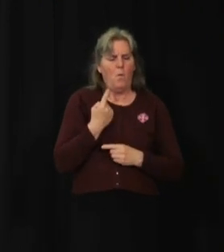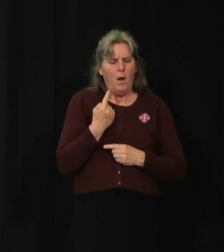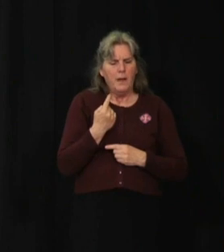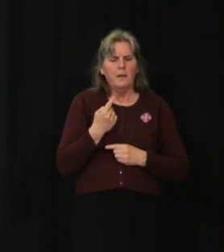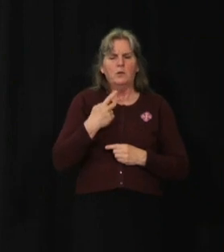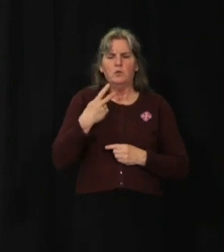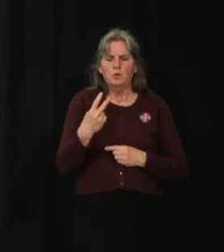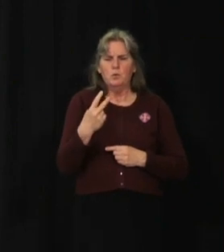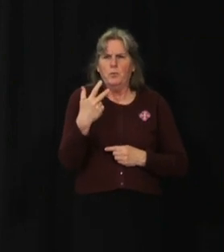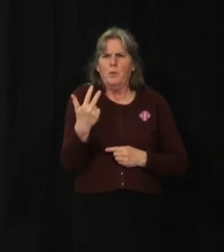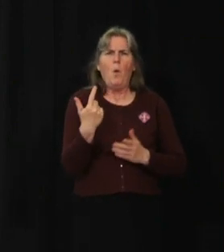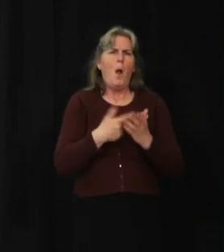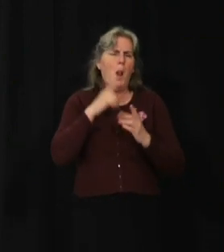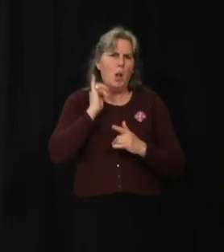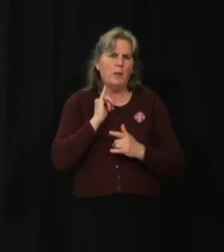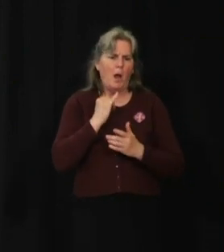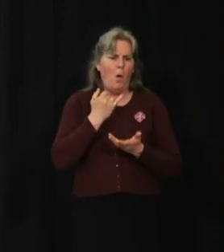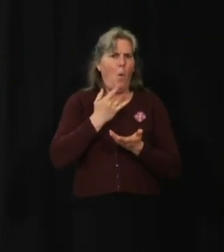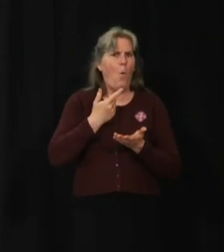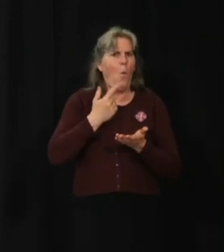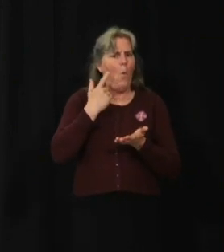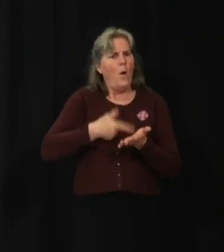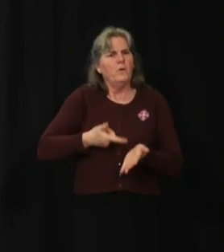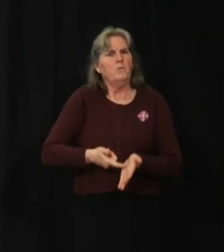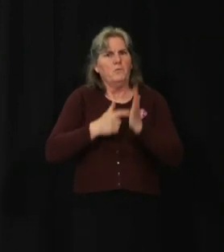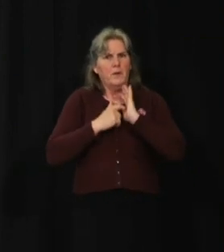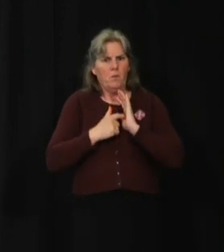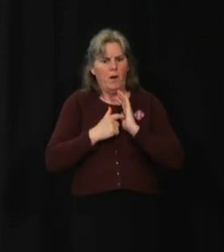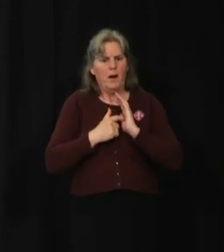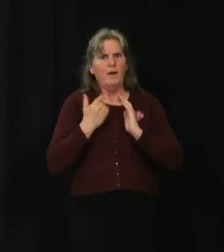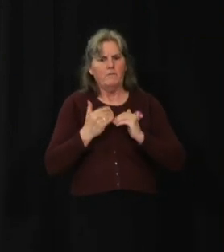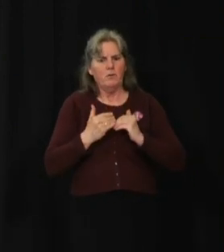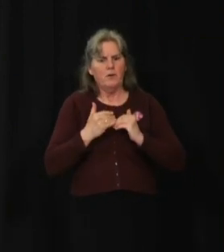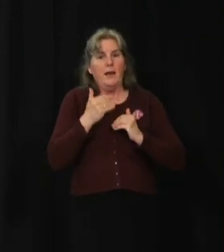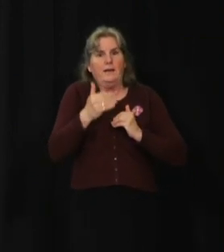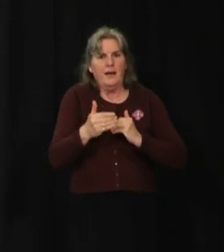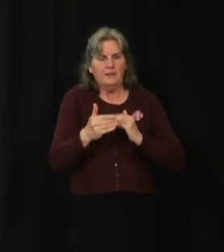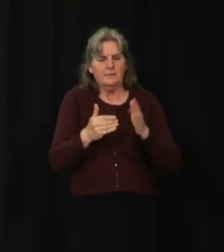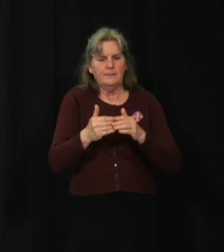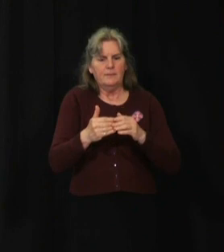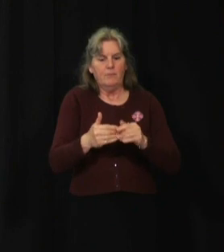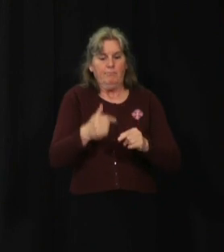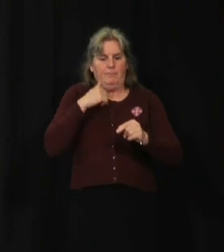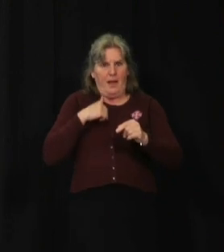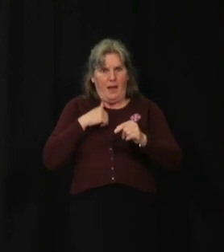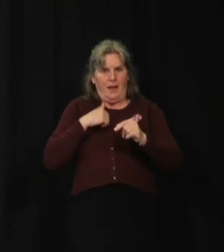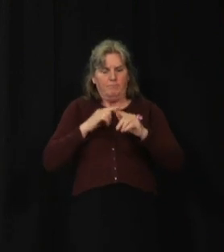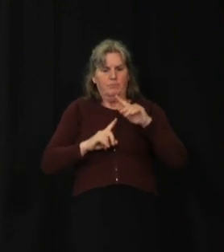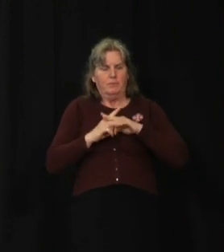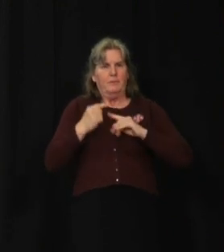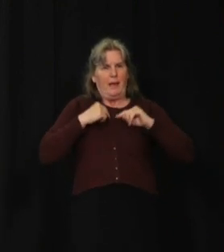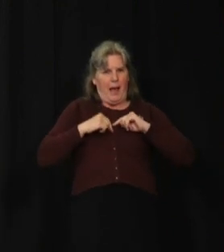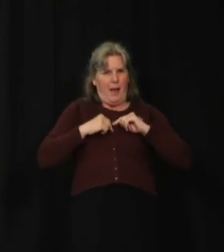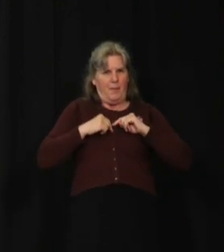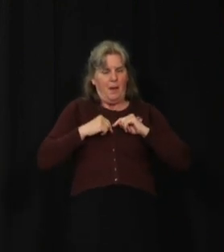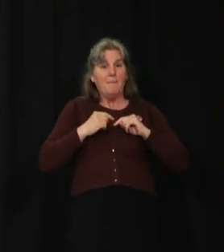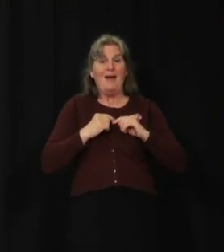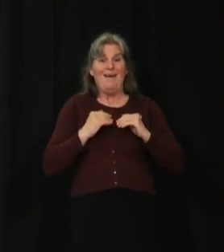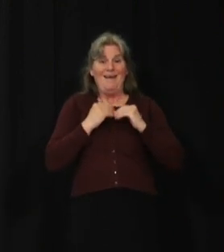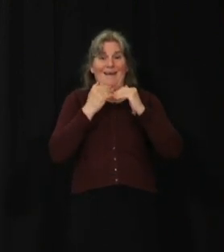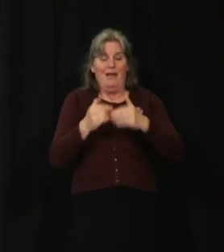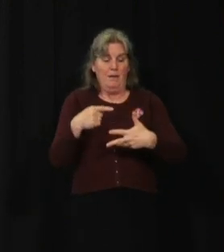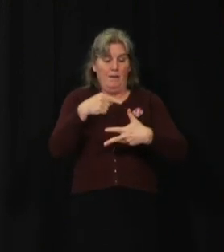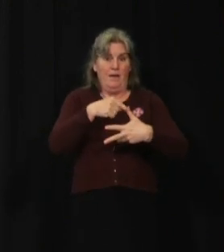phase two, the triggers, knowing exactly what will trigger us to go forward as opposed to going backwards. But by moving into phase one, we